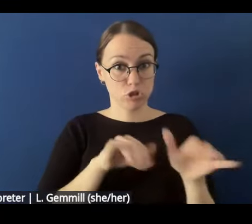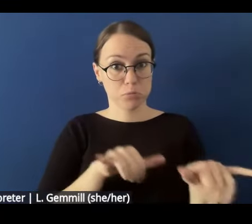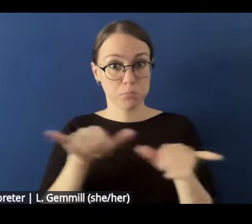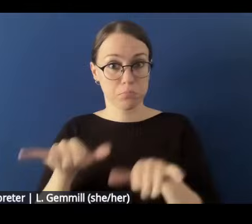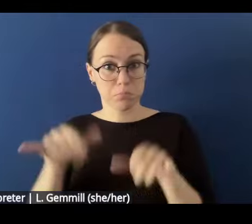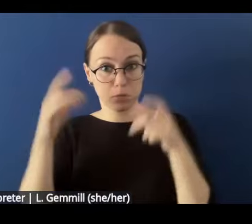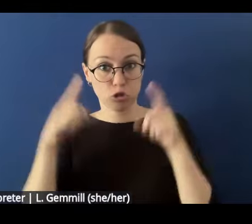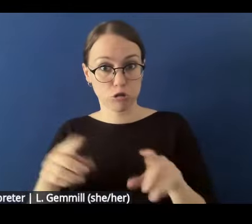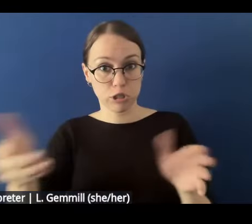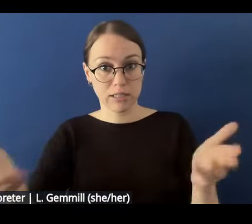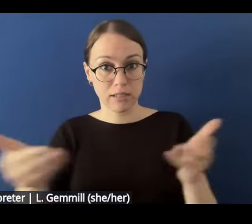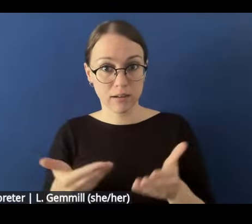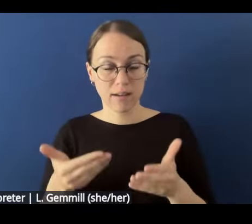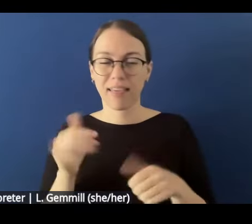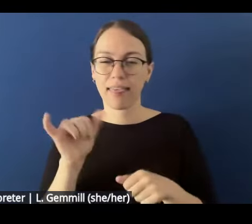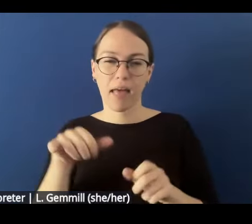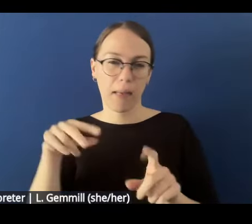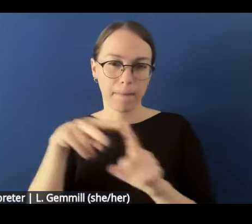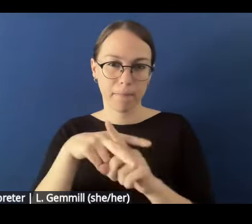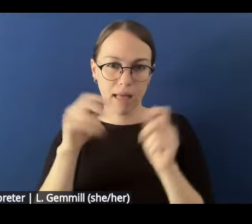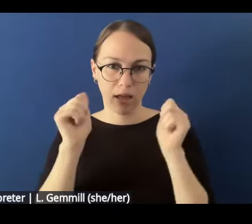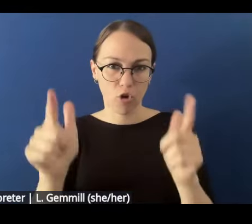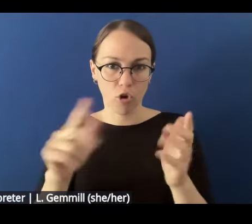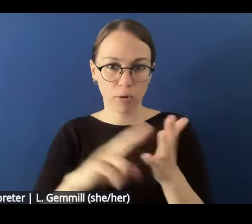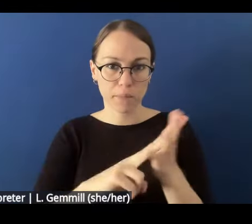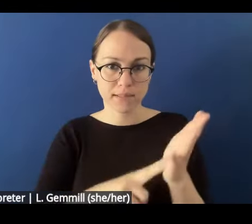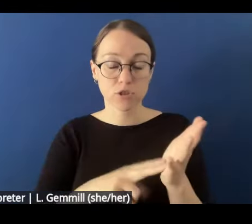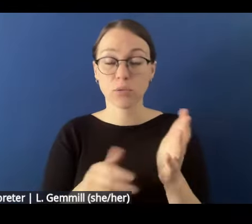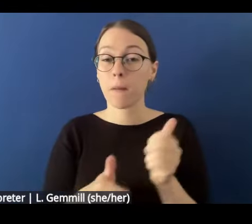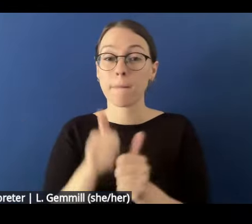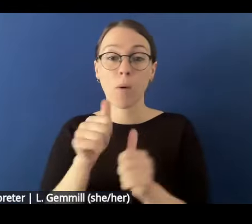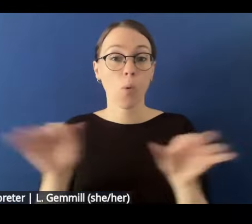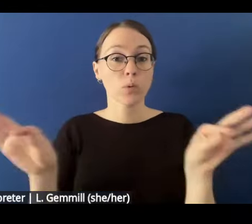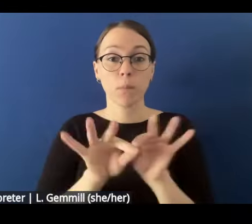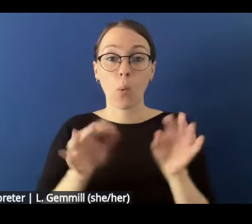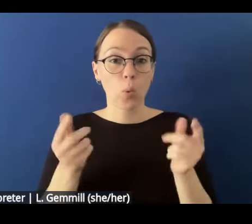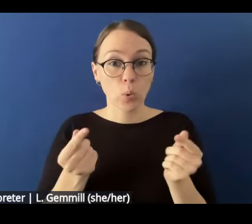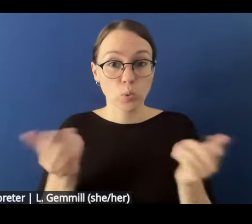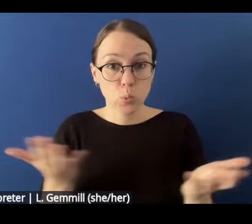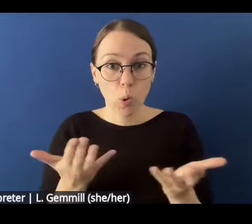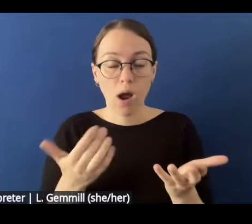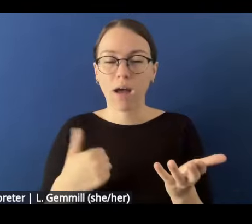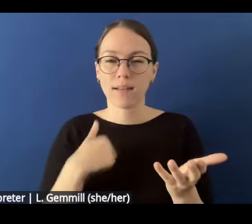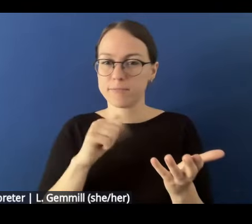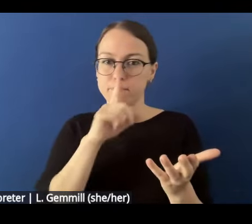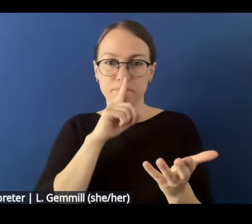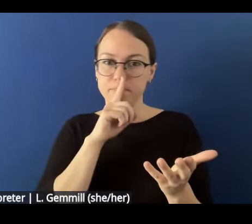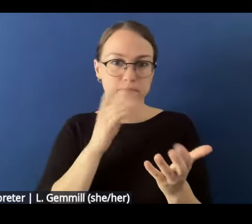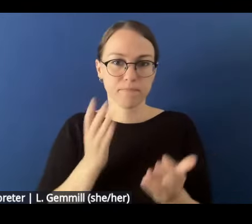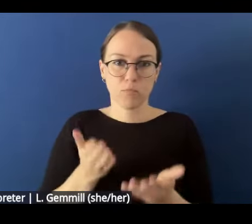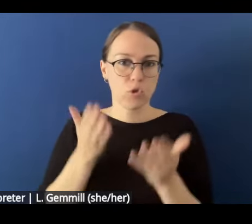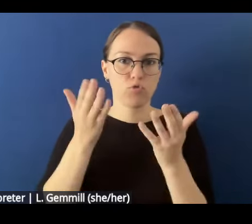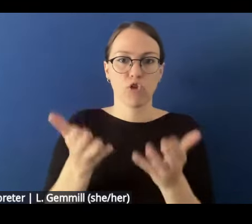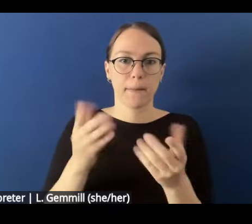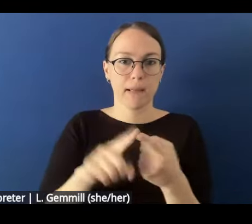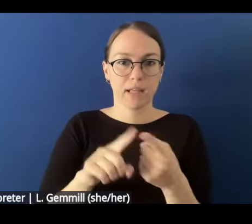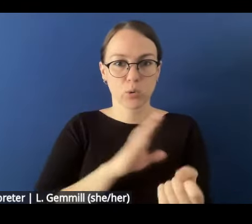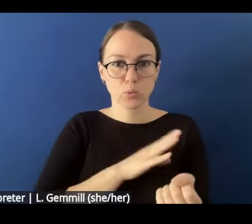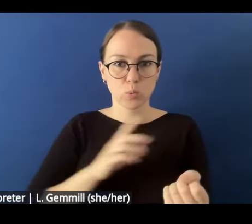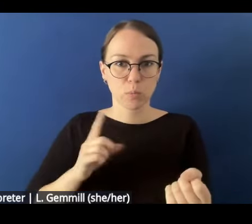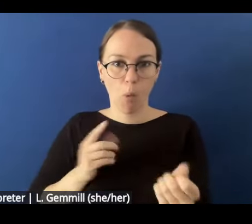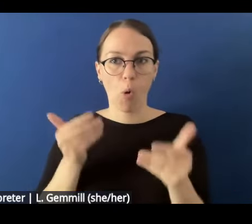all petitions. But importantly, what we're doing with these is we are not making recommendations to the board at this point to substantively change process